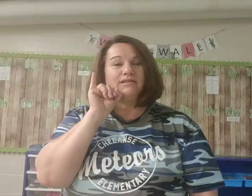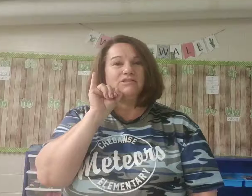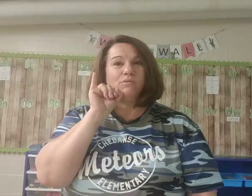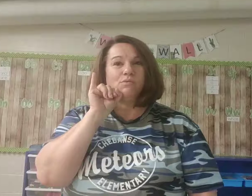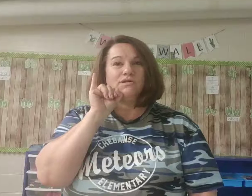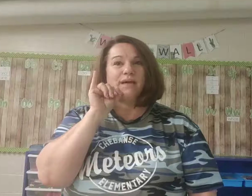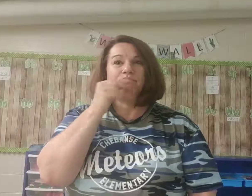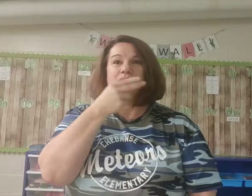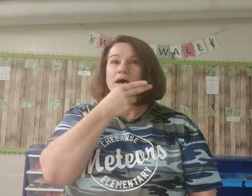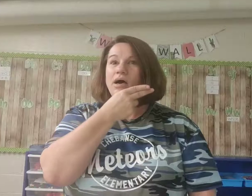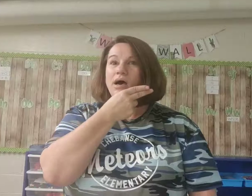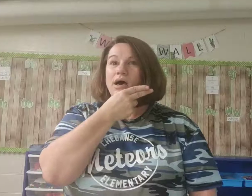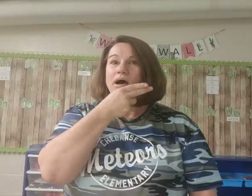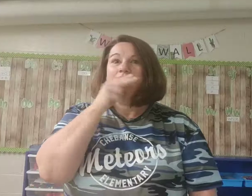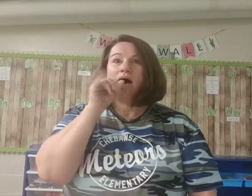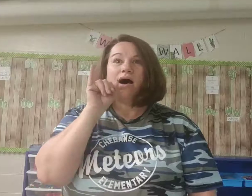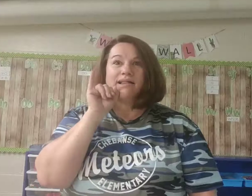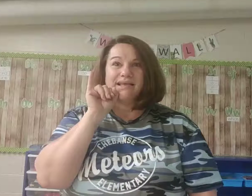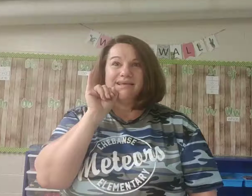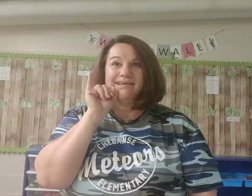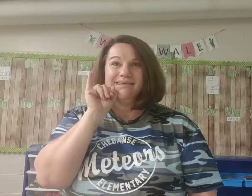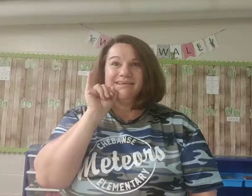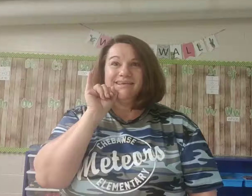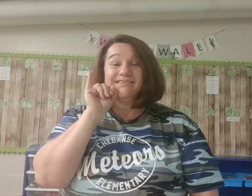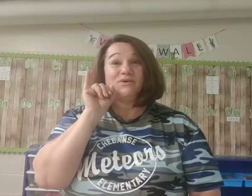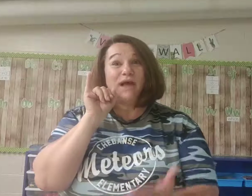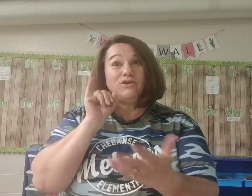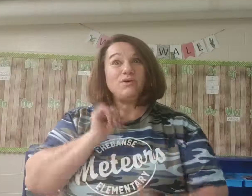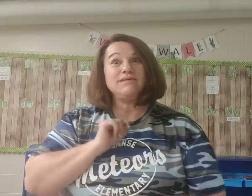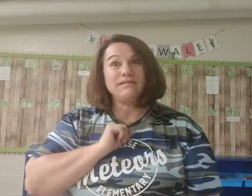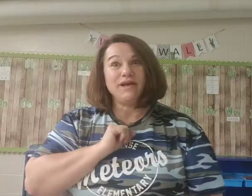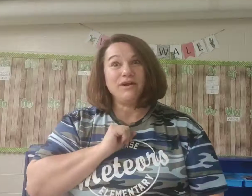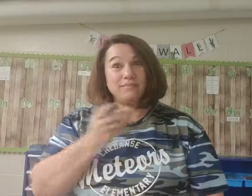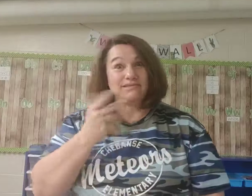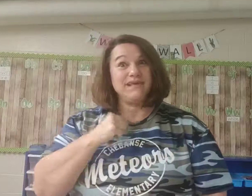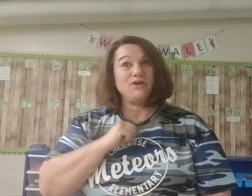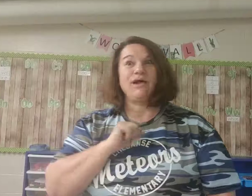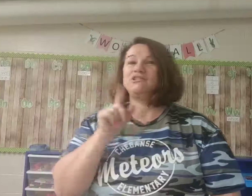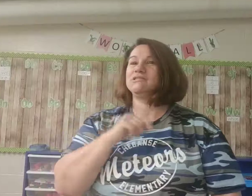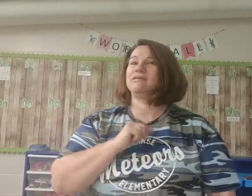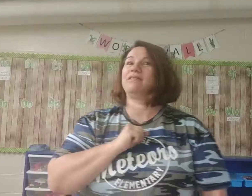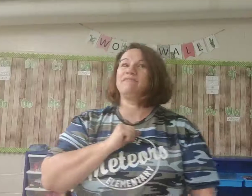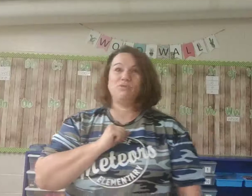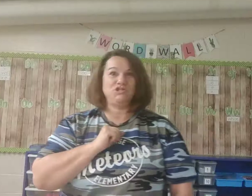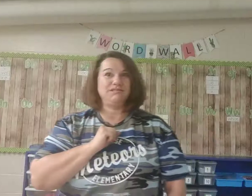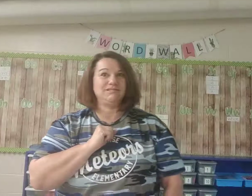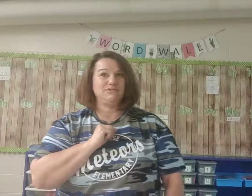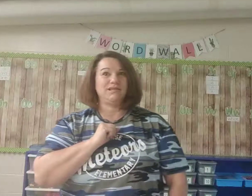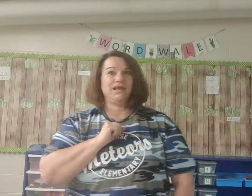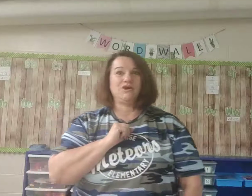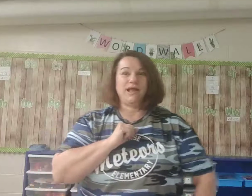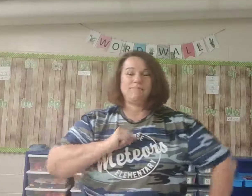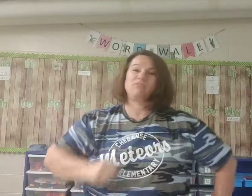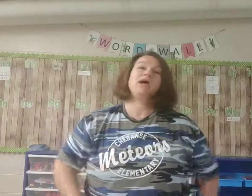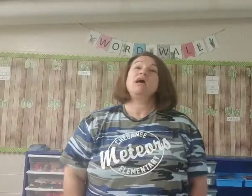Let's do it one more time. Holly. So now you can say her name. Isn't that great? She's going to love it when she sees you saying her name.